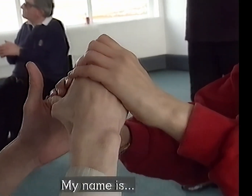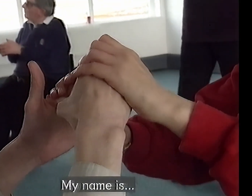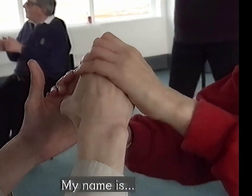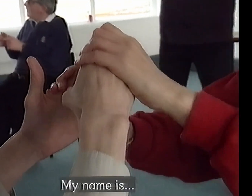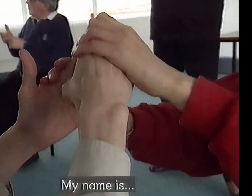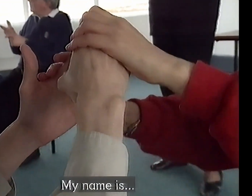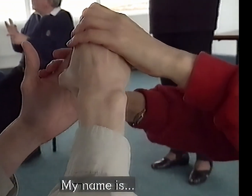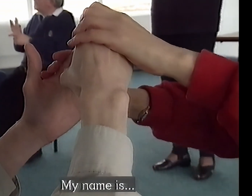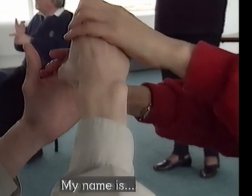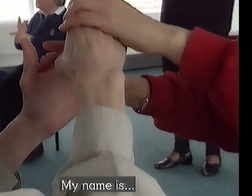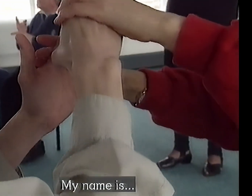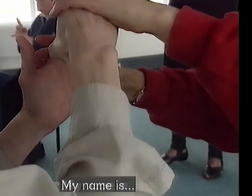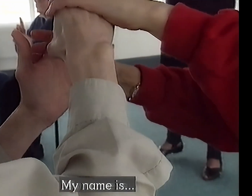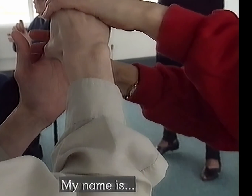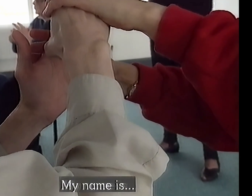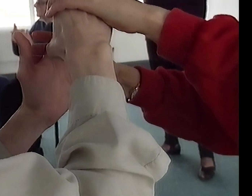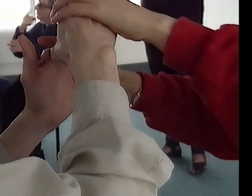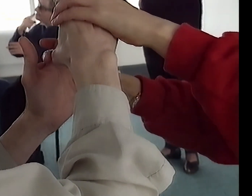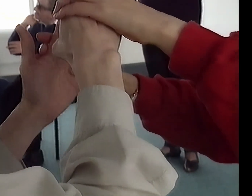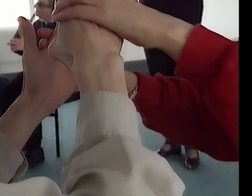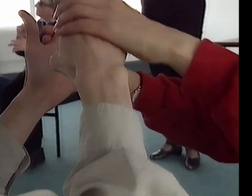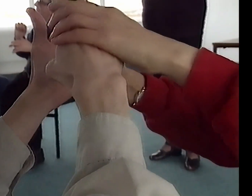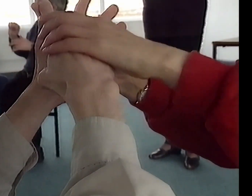My name is